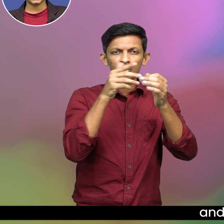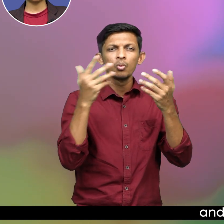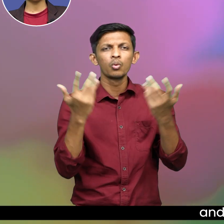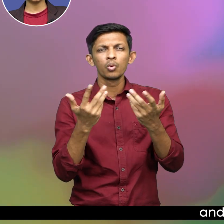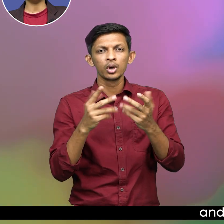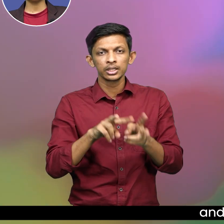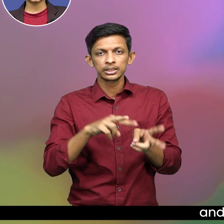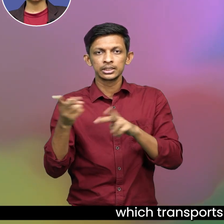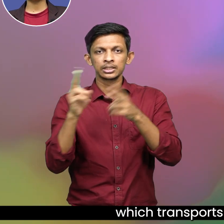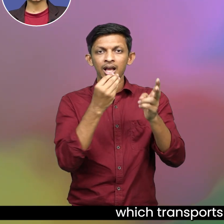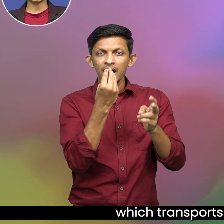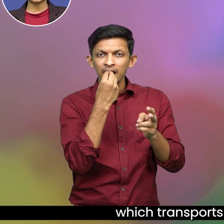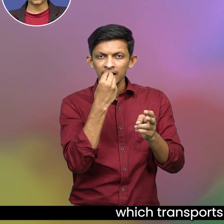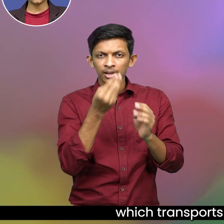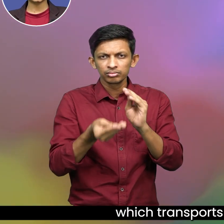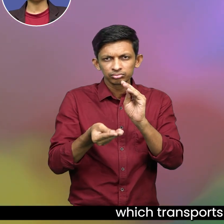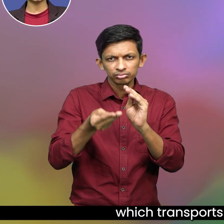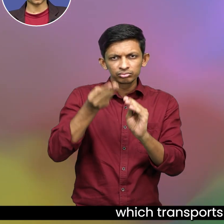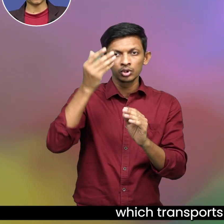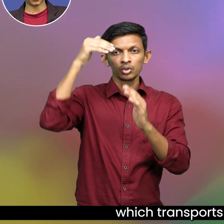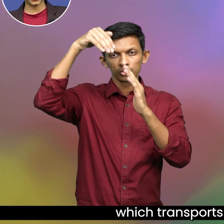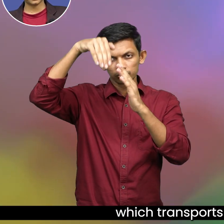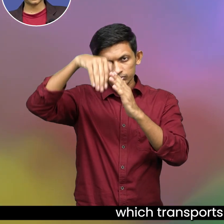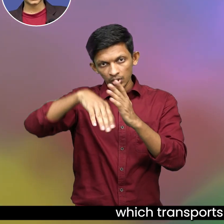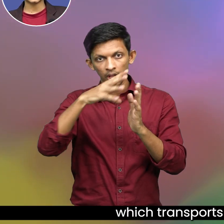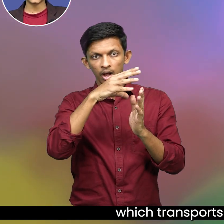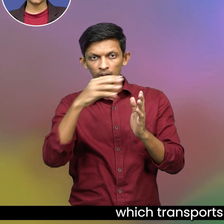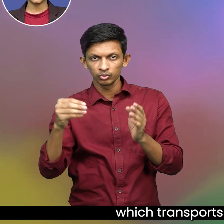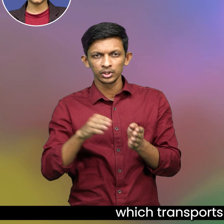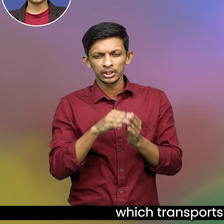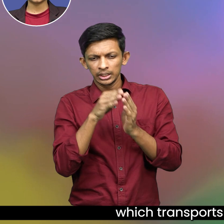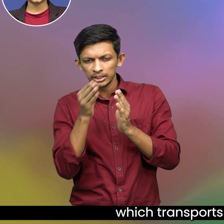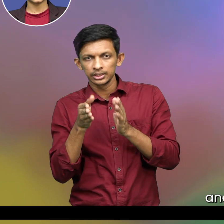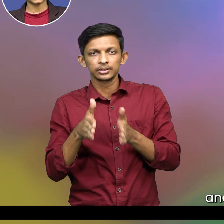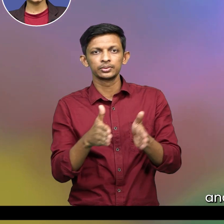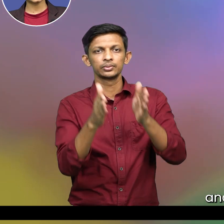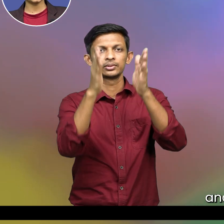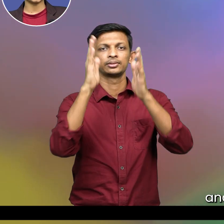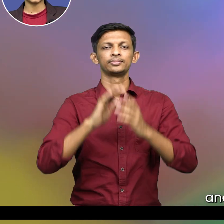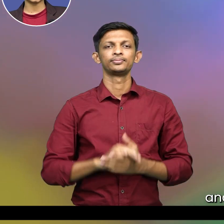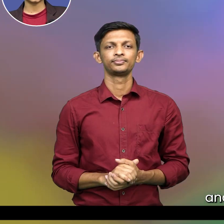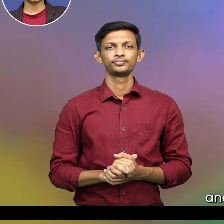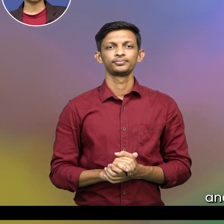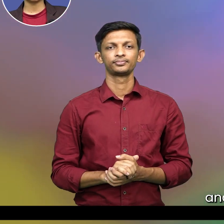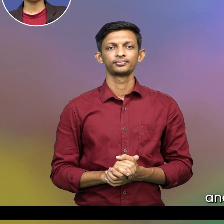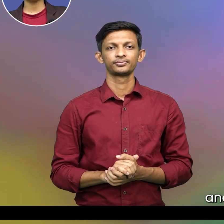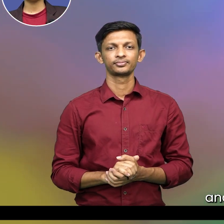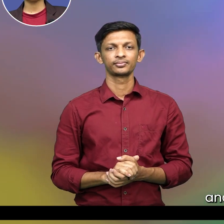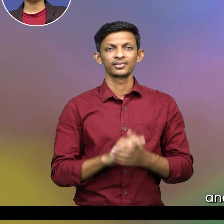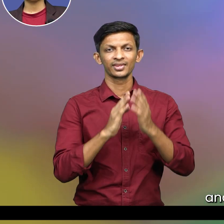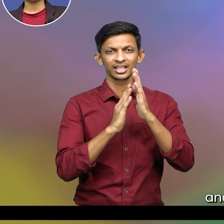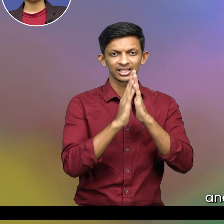and the phloem, which transports food upward, downward and sideways.